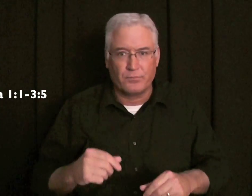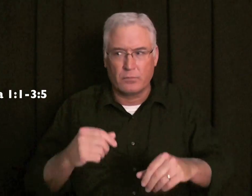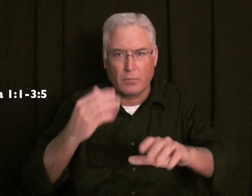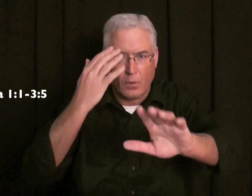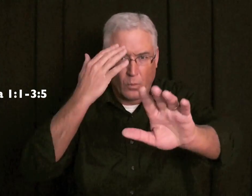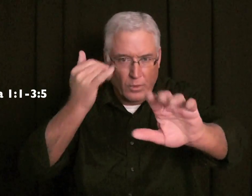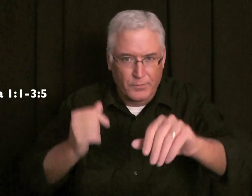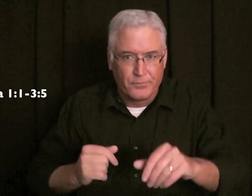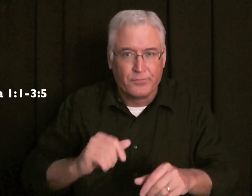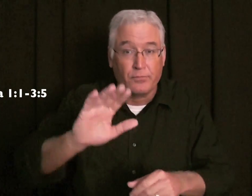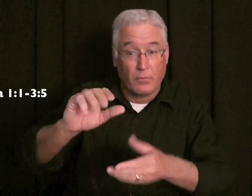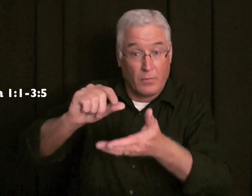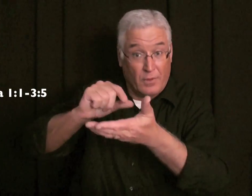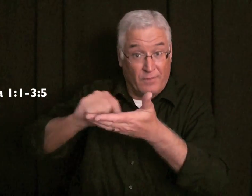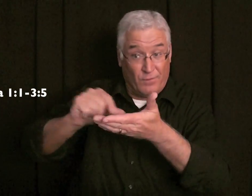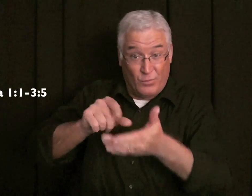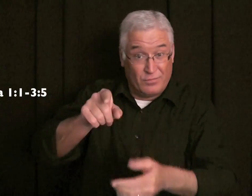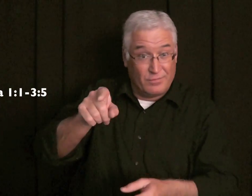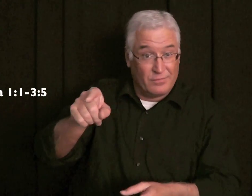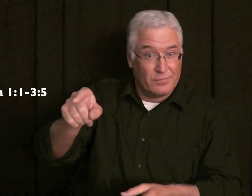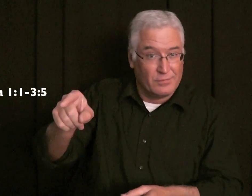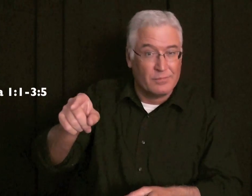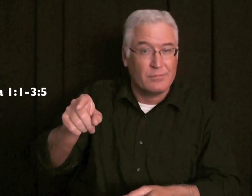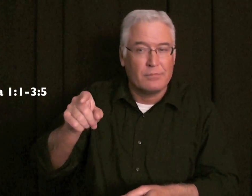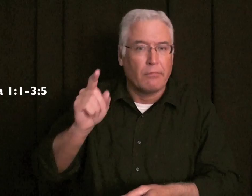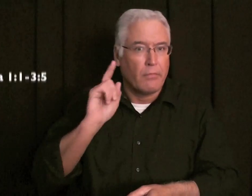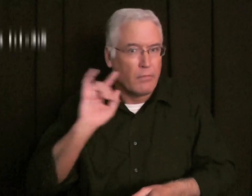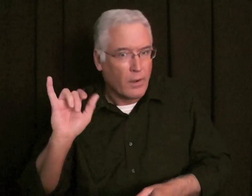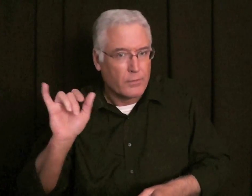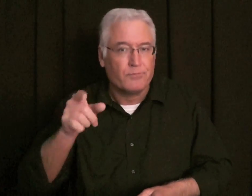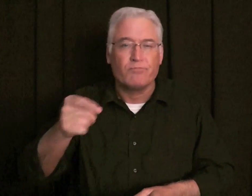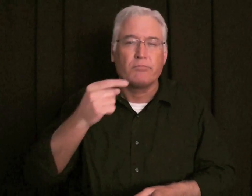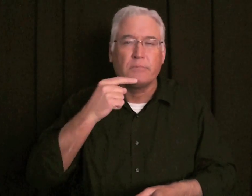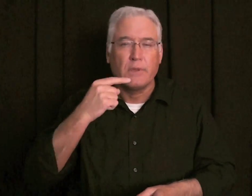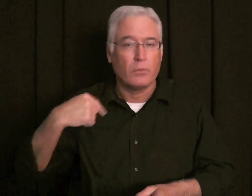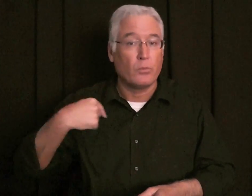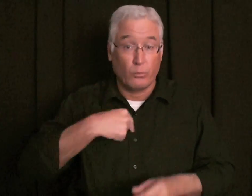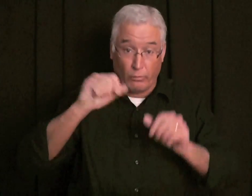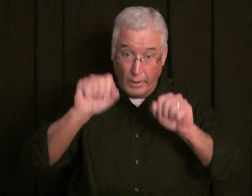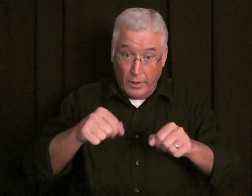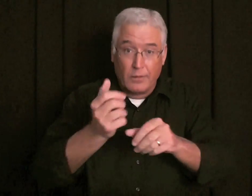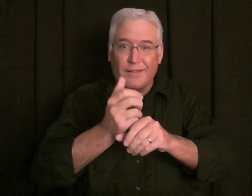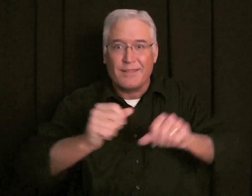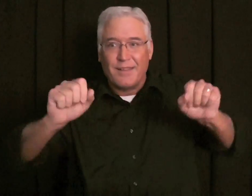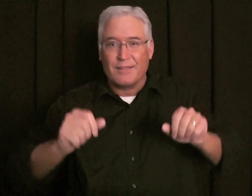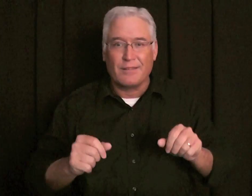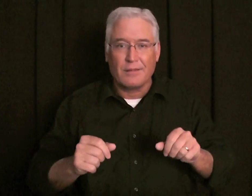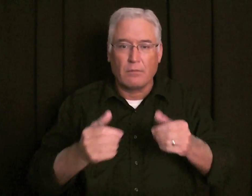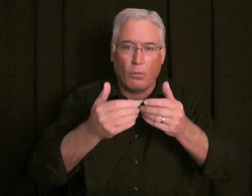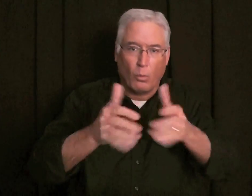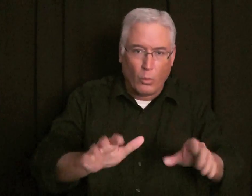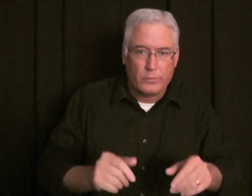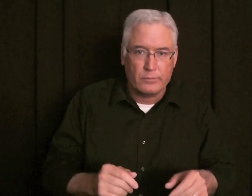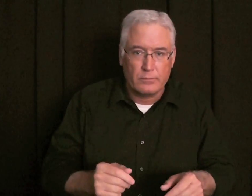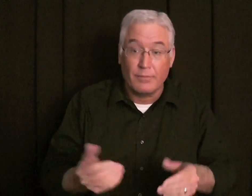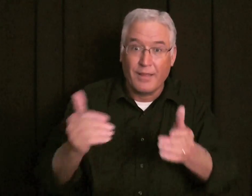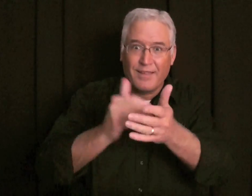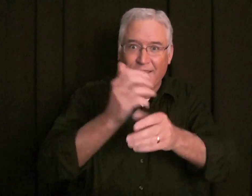And we might get a little confused as we read the verses. It sounds like that they're talking about that a person can be saved and then